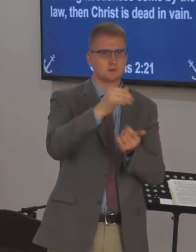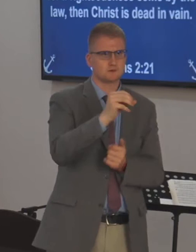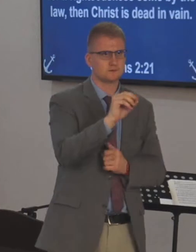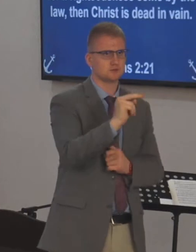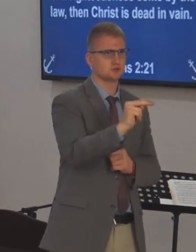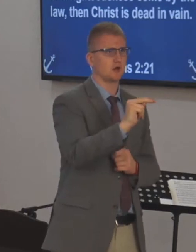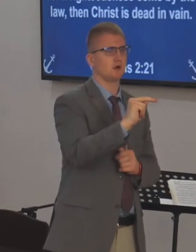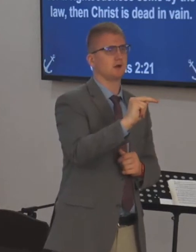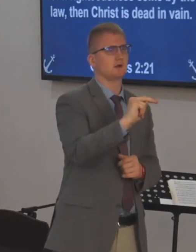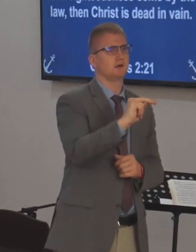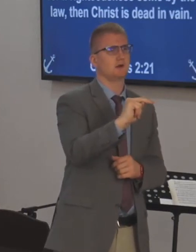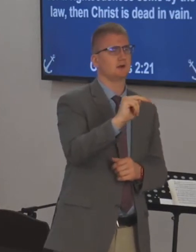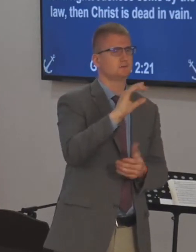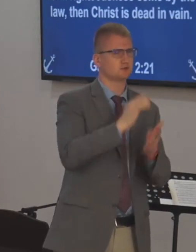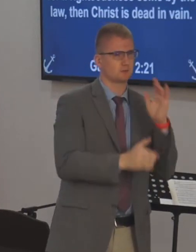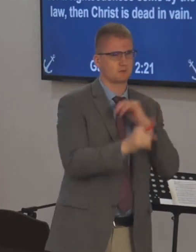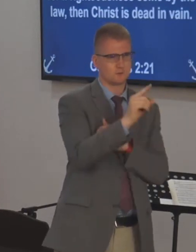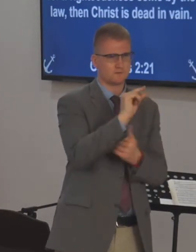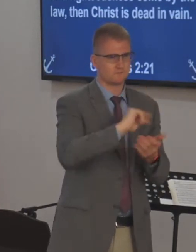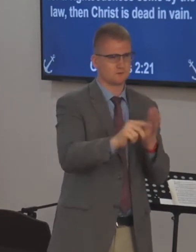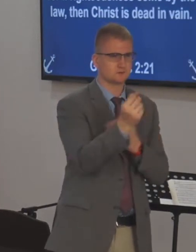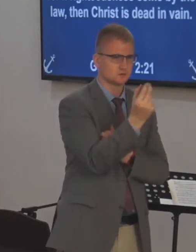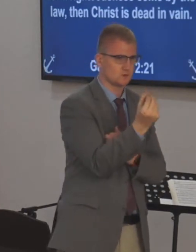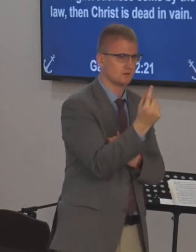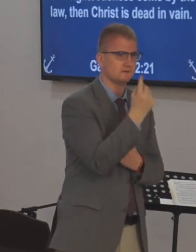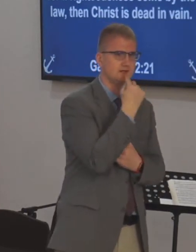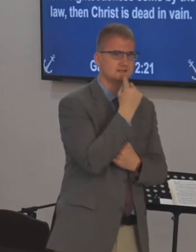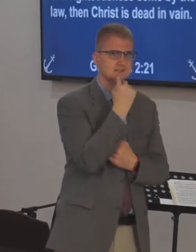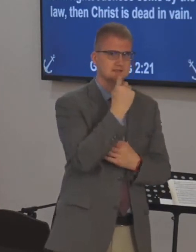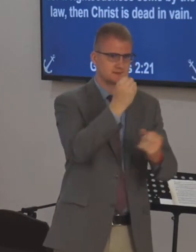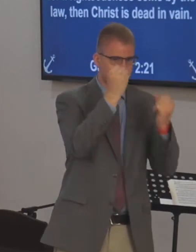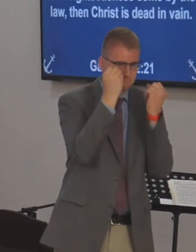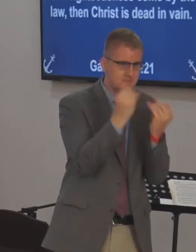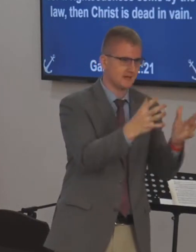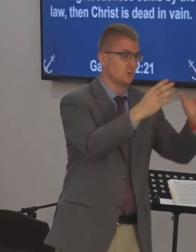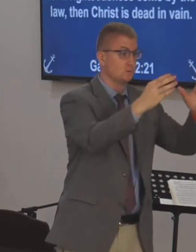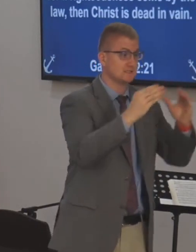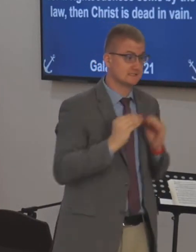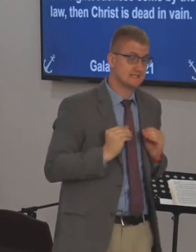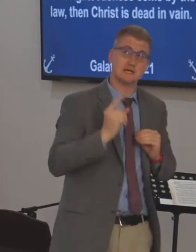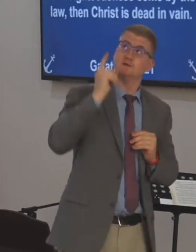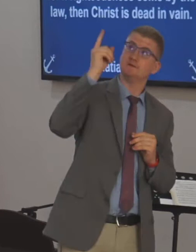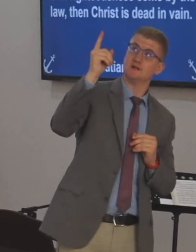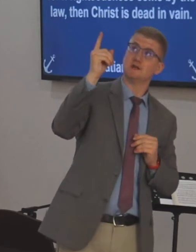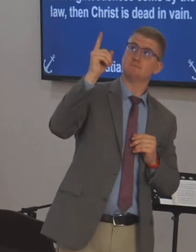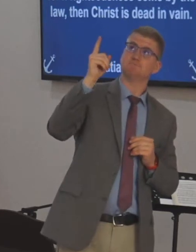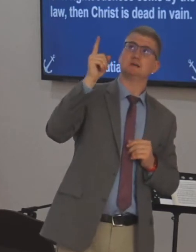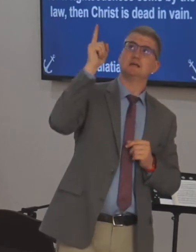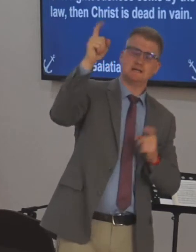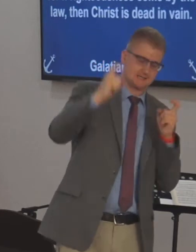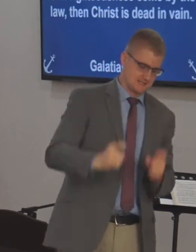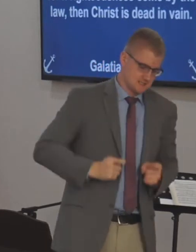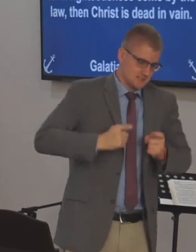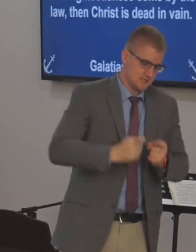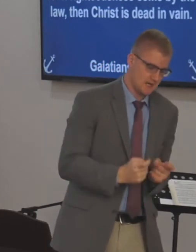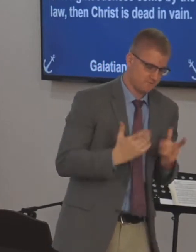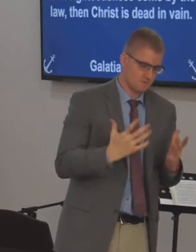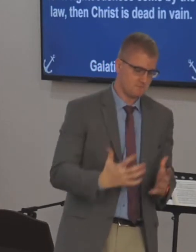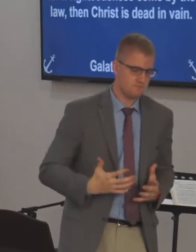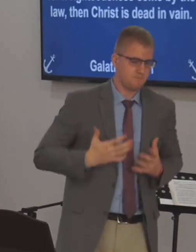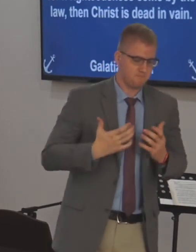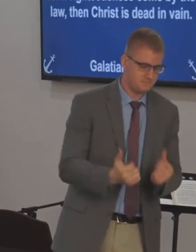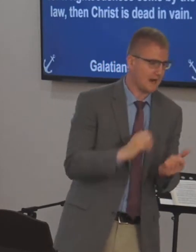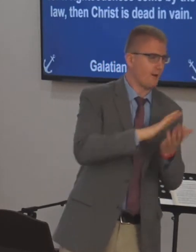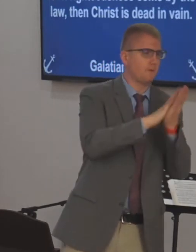was chapter 1, verse 12. It says, as many as received him, to them gave he the power